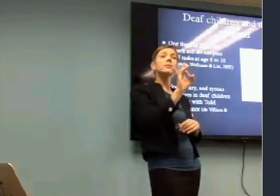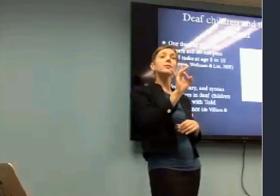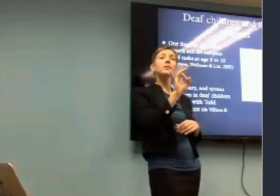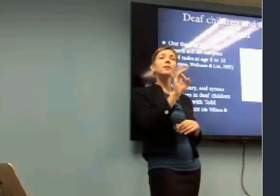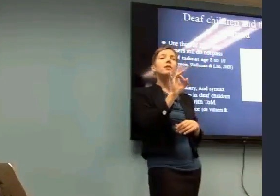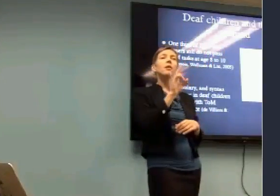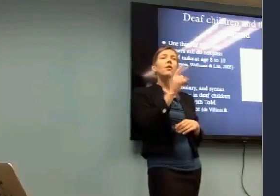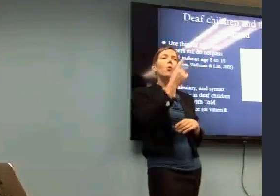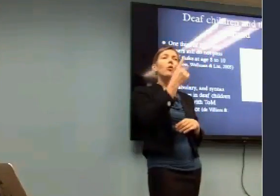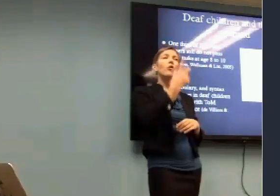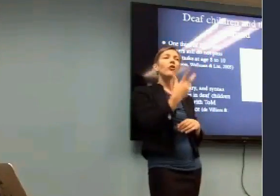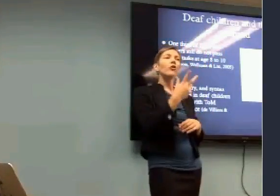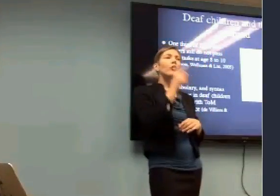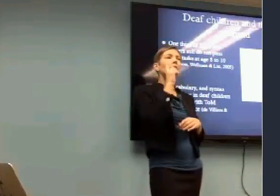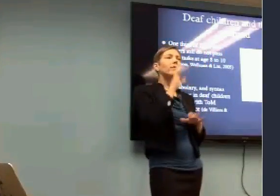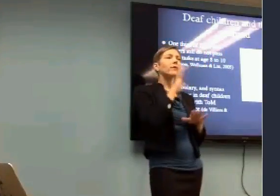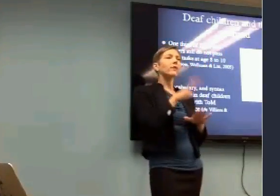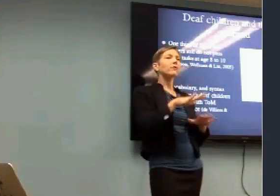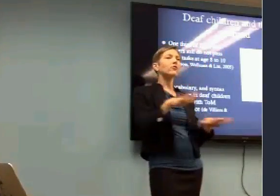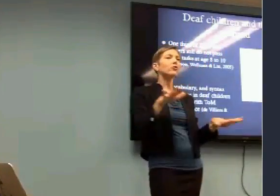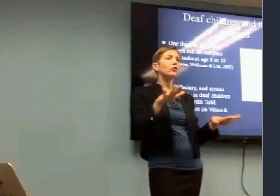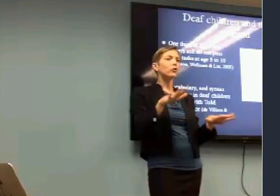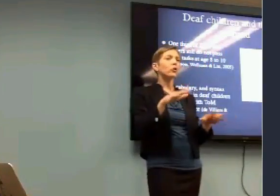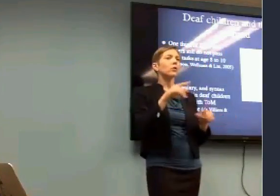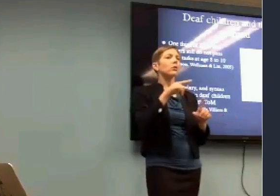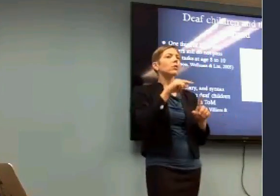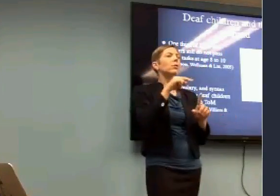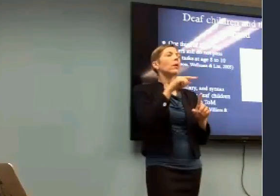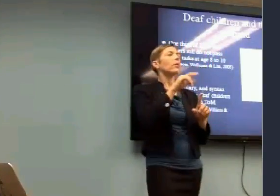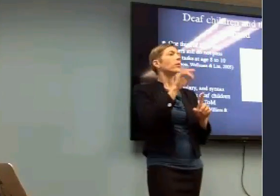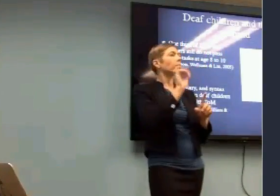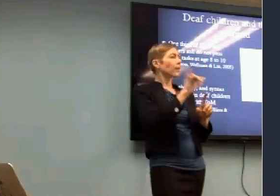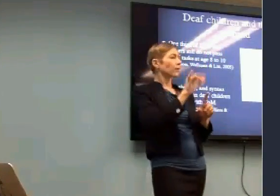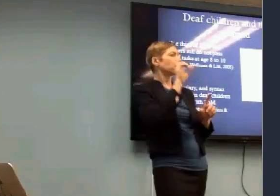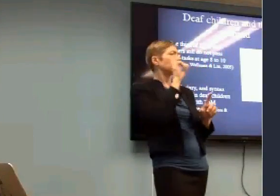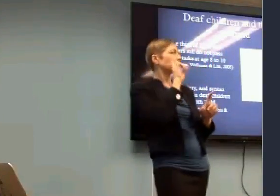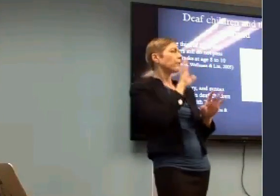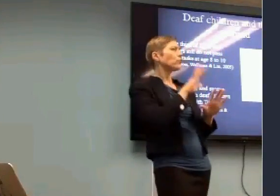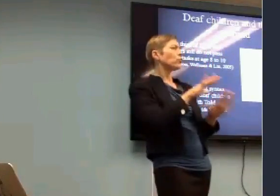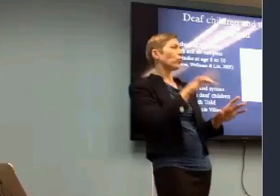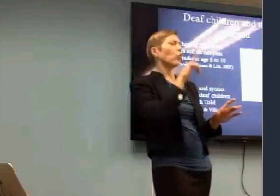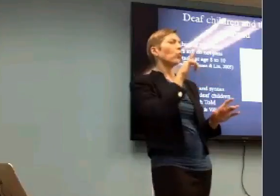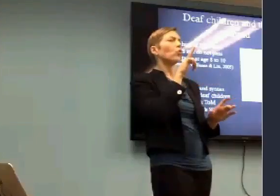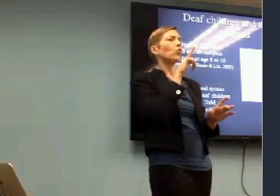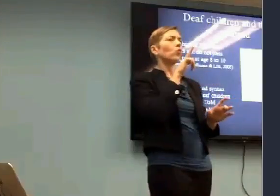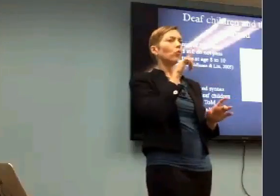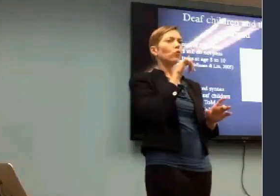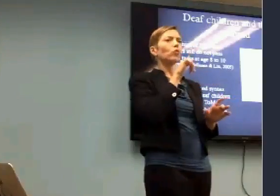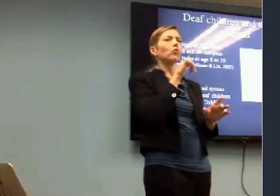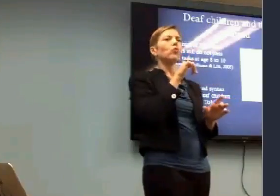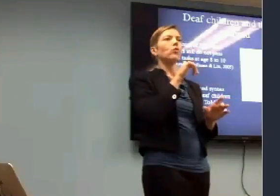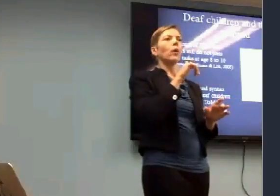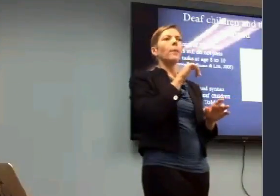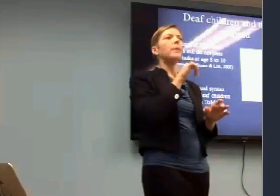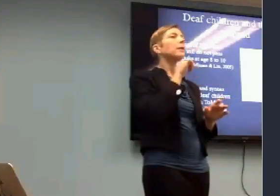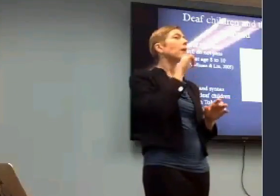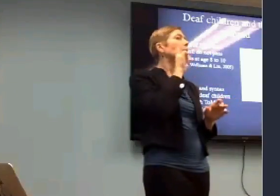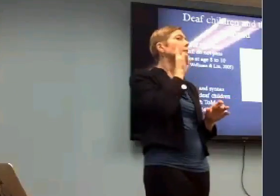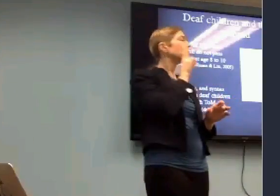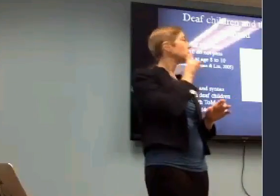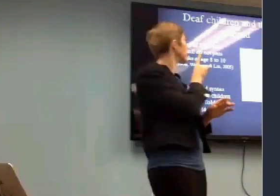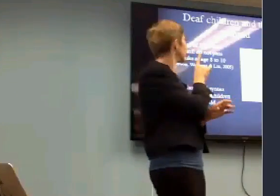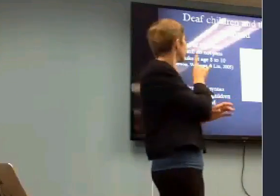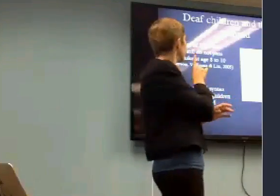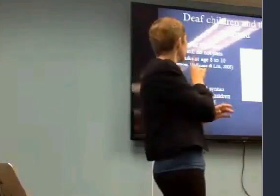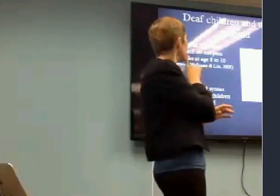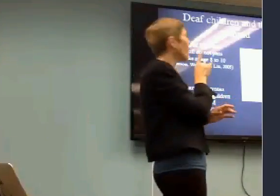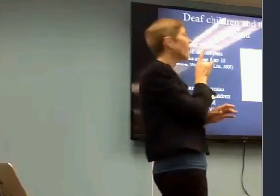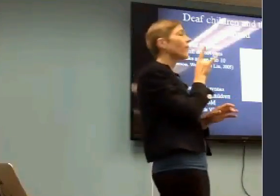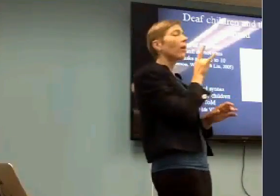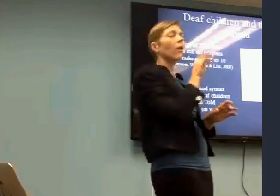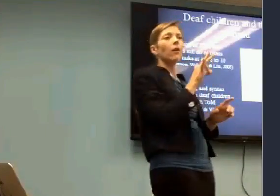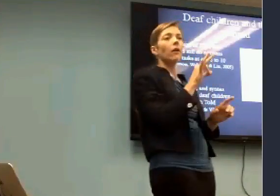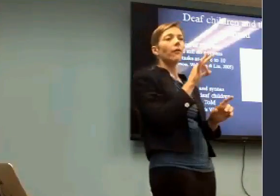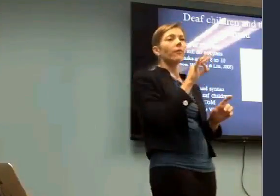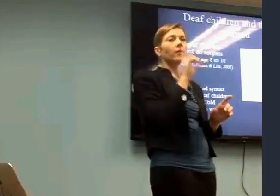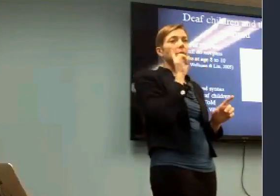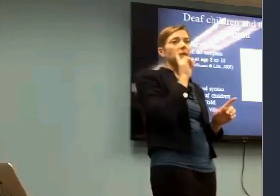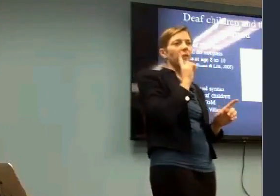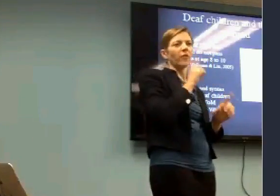Even by the ages of eight, a third of deaf children who learn sign language